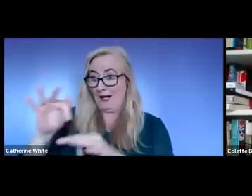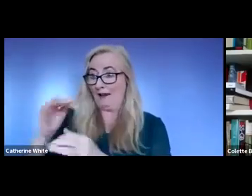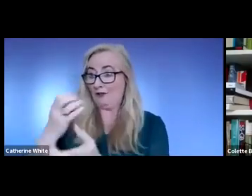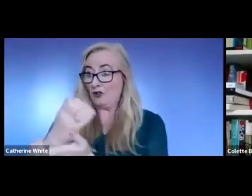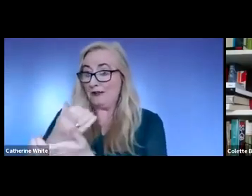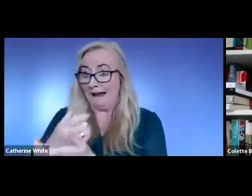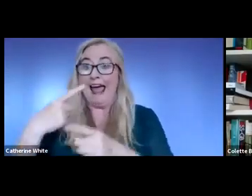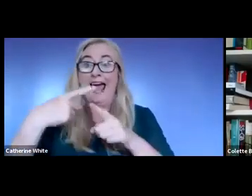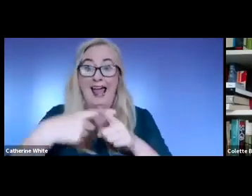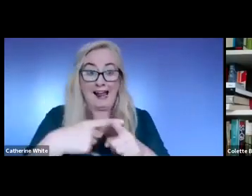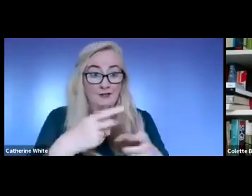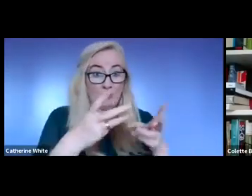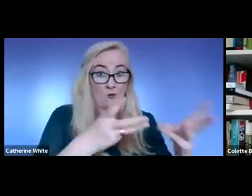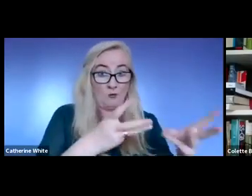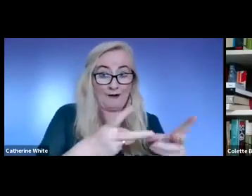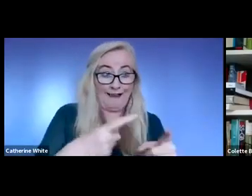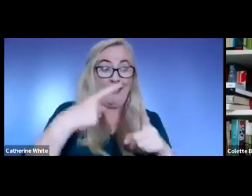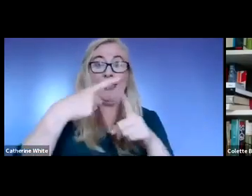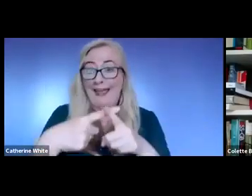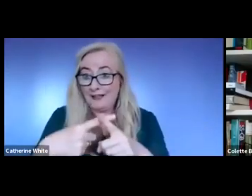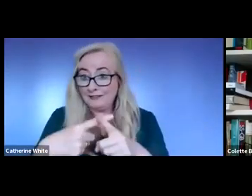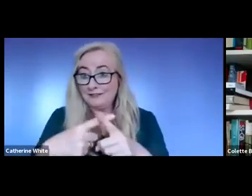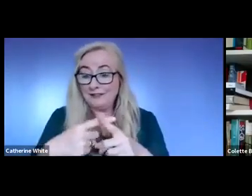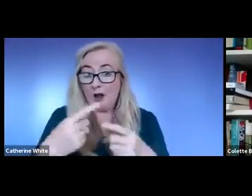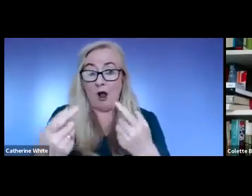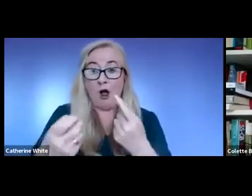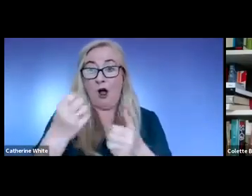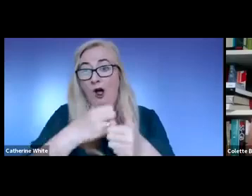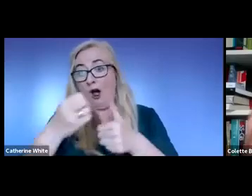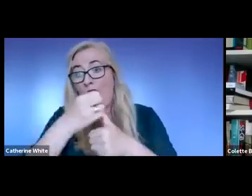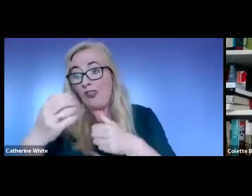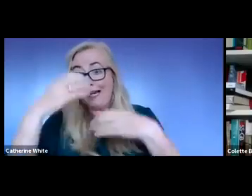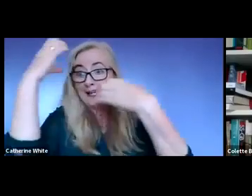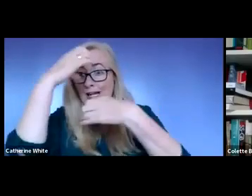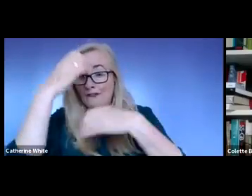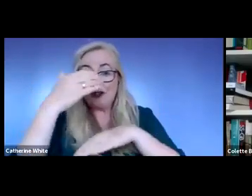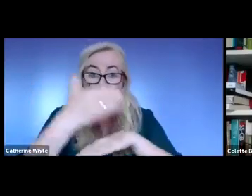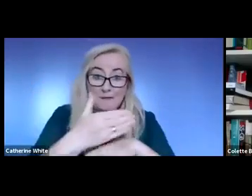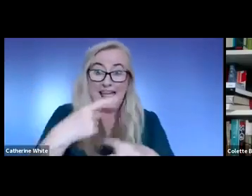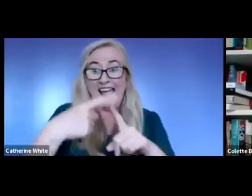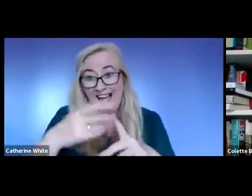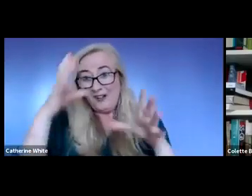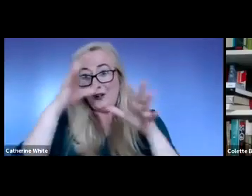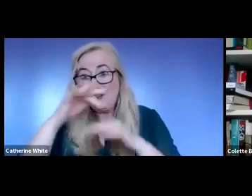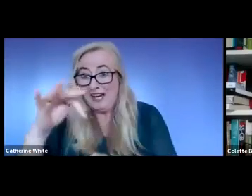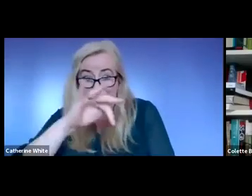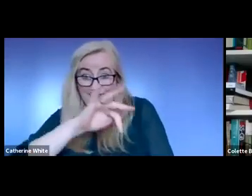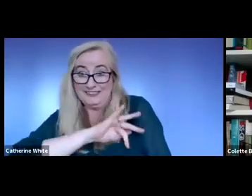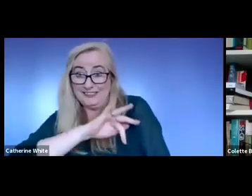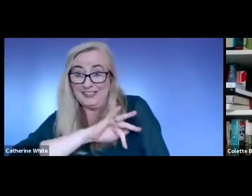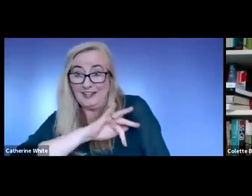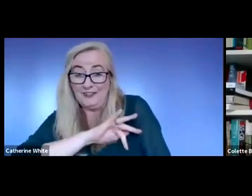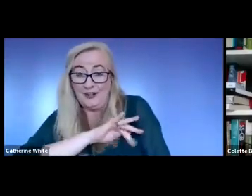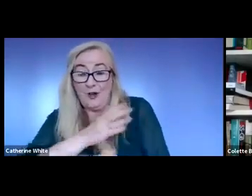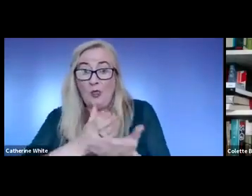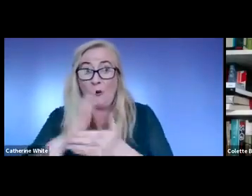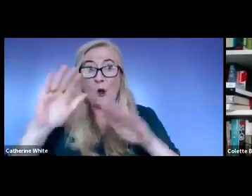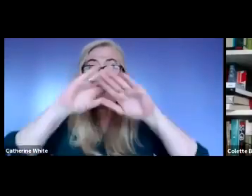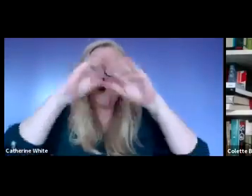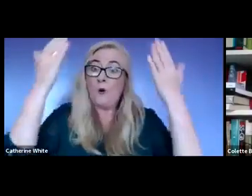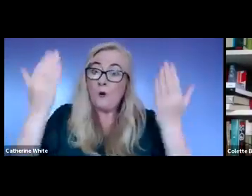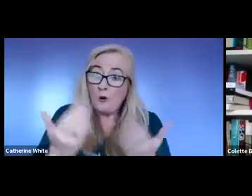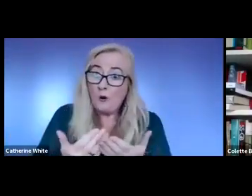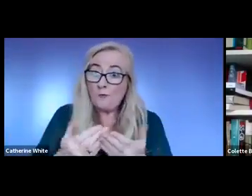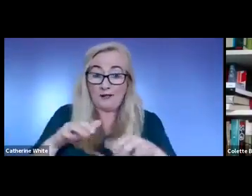to work, while trying to take on other caring duties and look after themselves in the wake of a global pandemic.